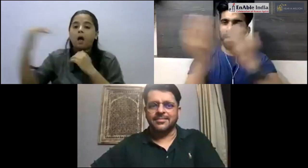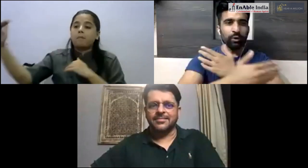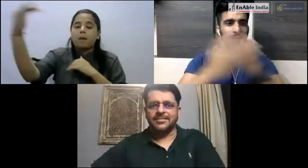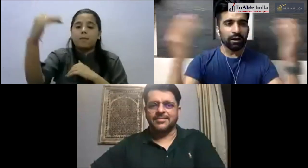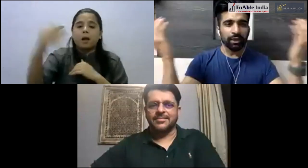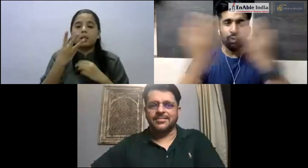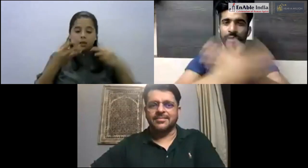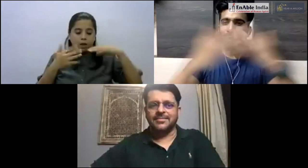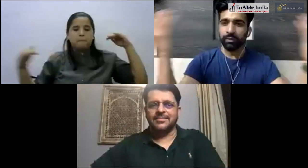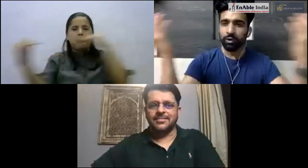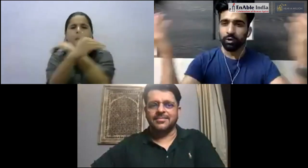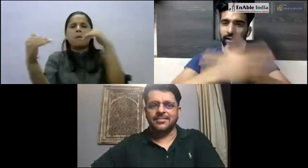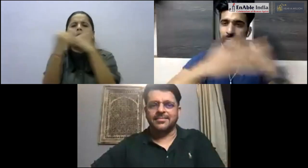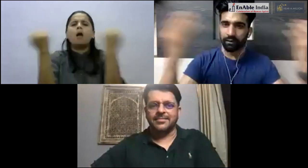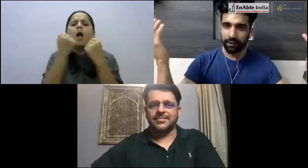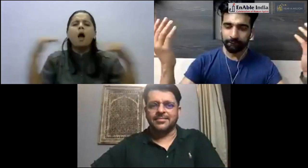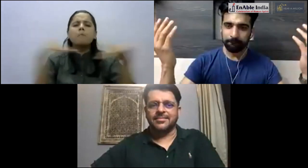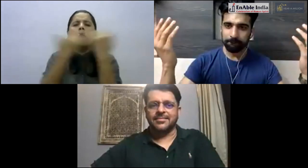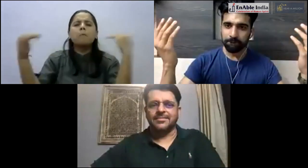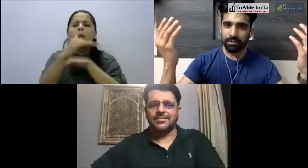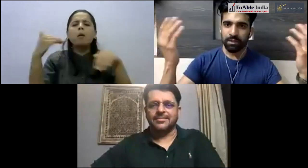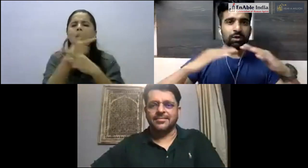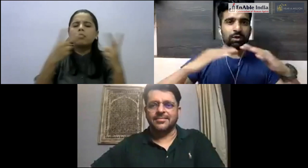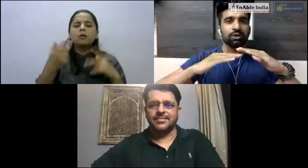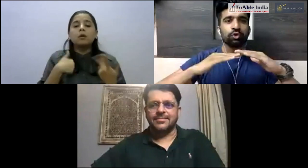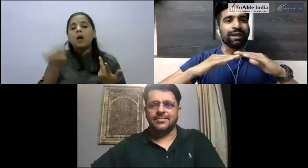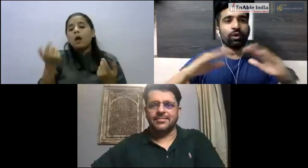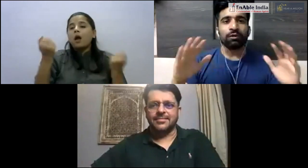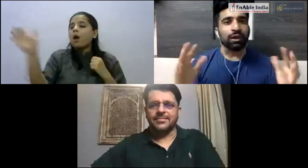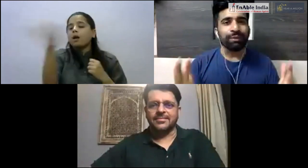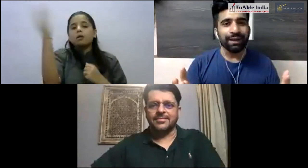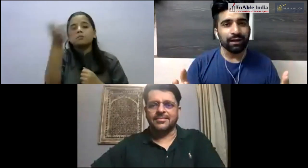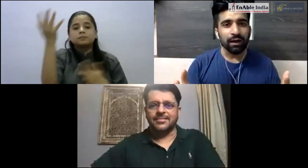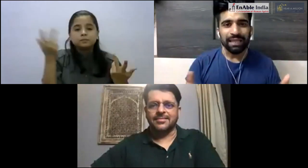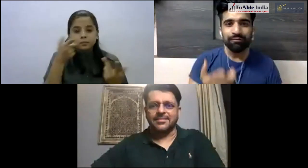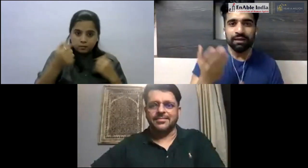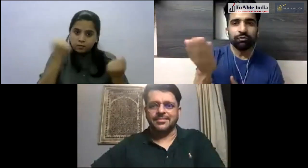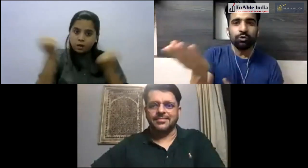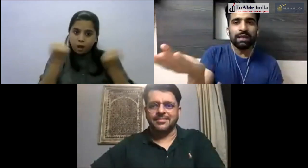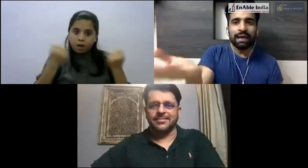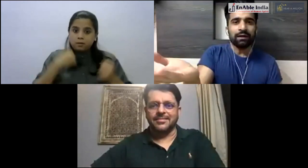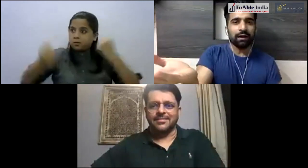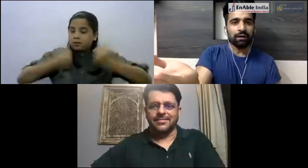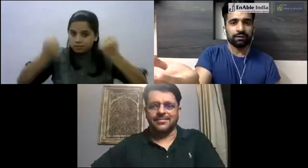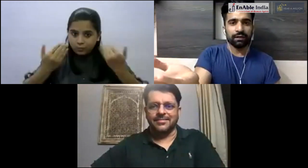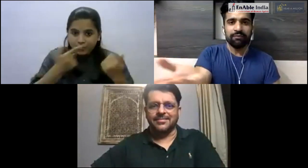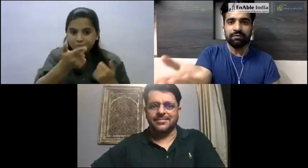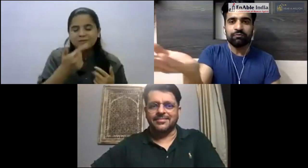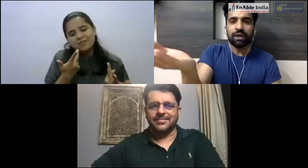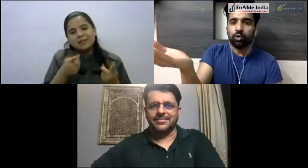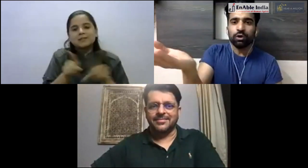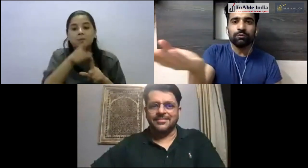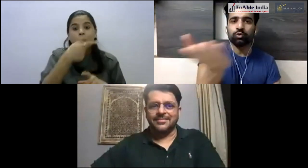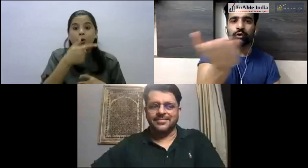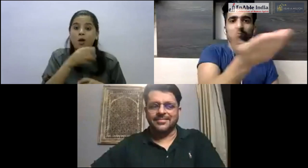cars going, coming, going, coming, going, coming, right? You cannot run behind a car, even if you like a car there. Even if